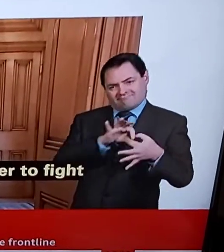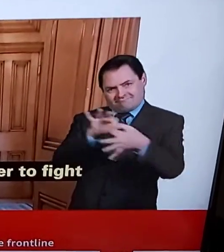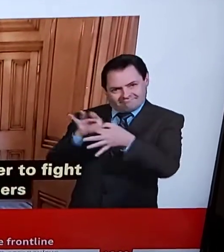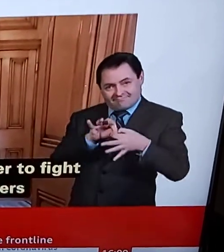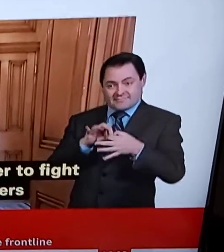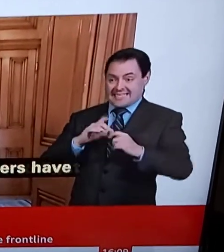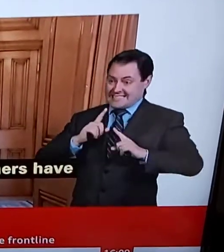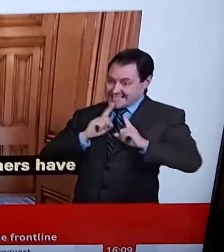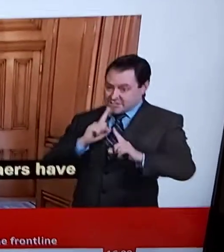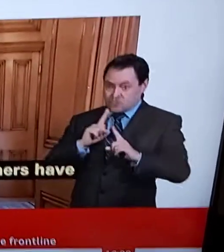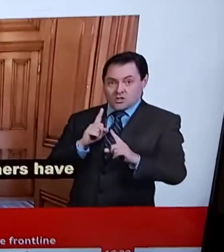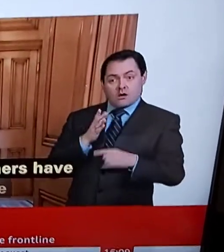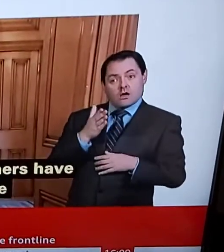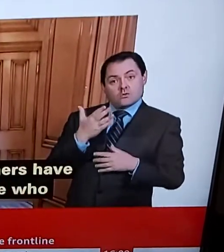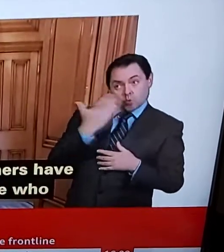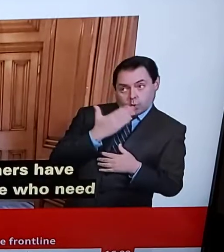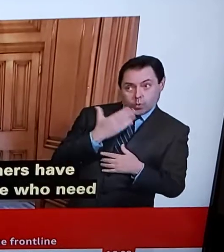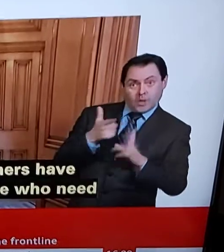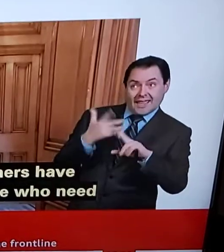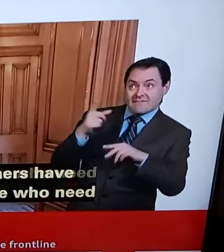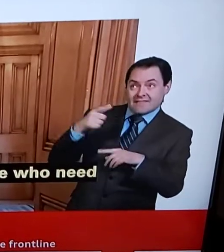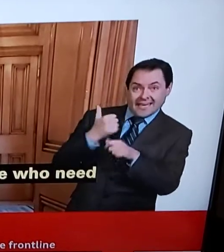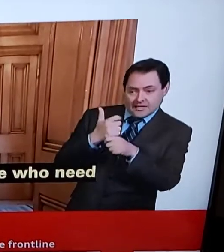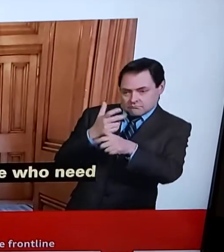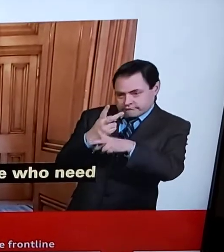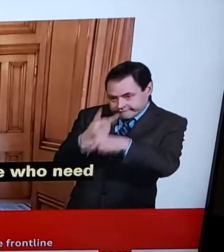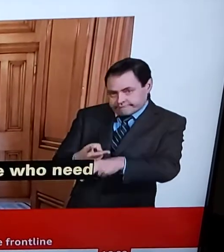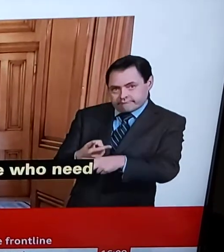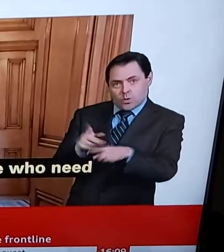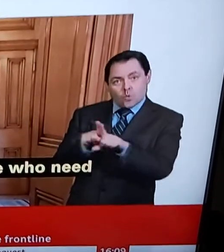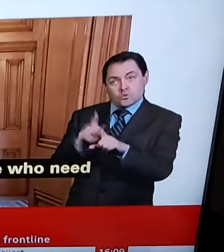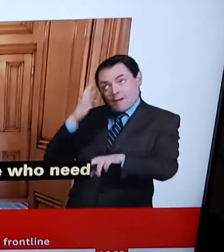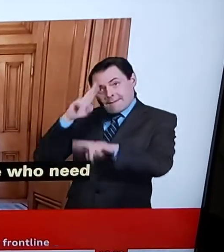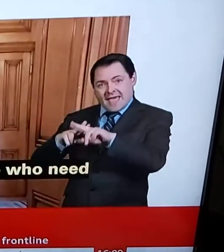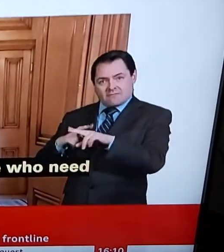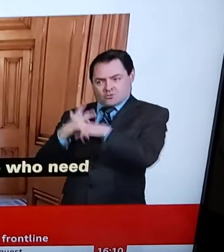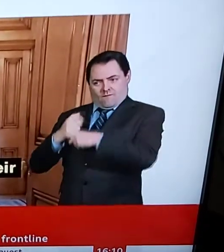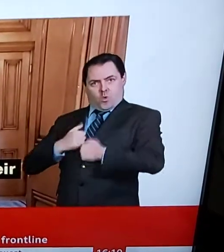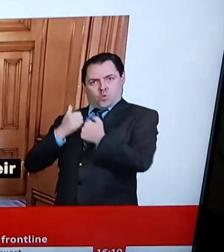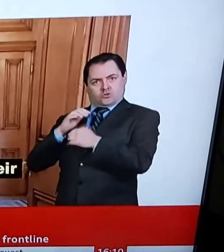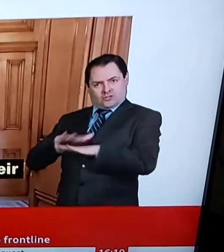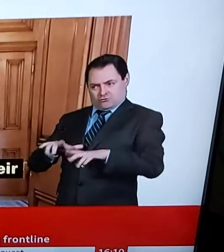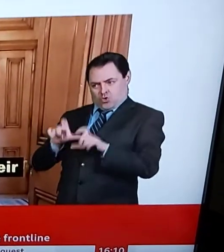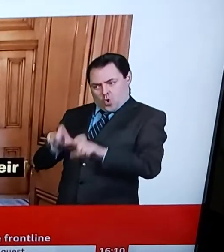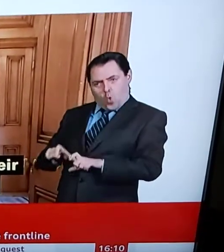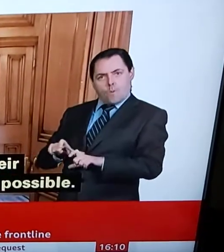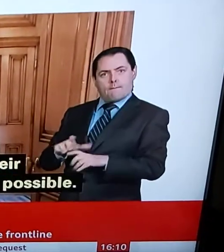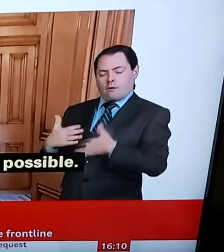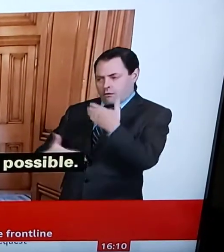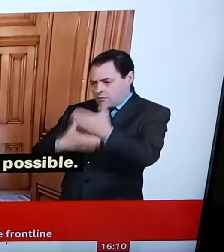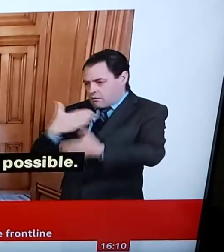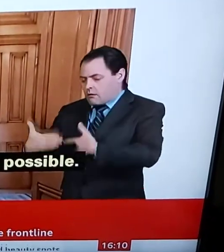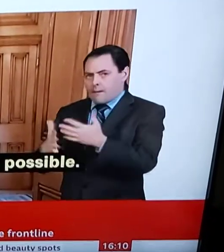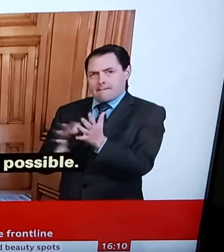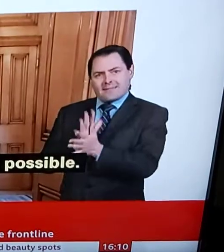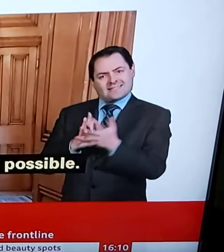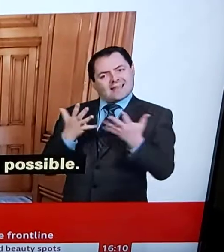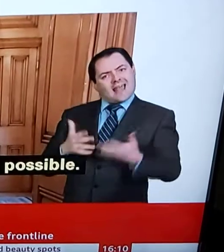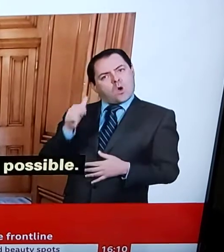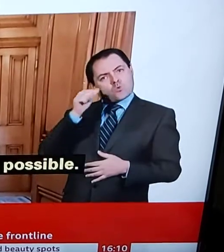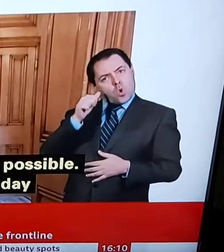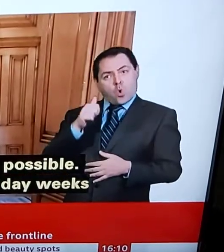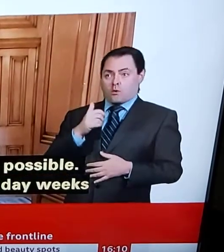need them, and parents have kept their children at home wherever possible. So we enter the Easter holiday weeks with school attendance having been around just